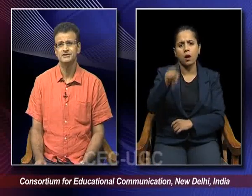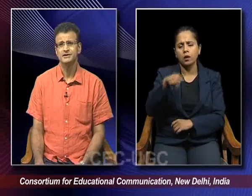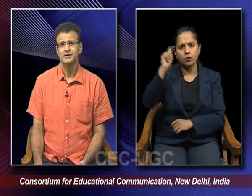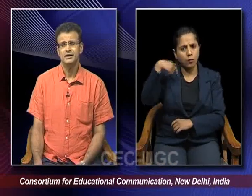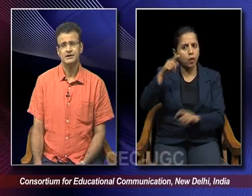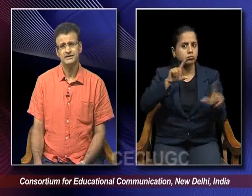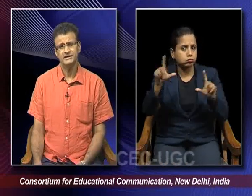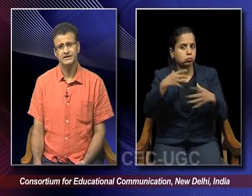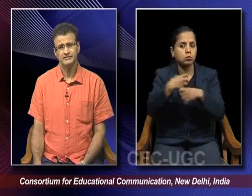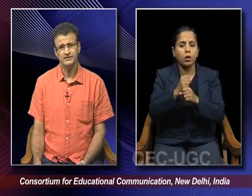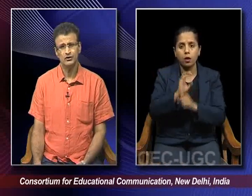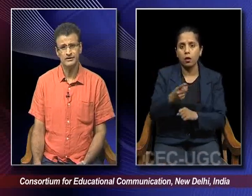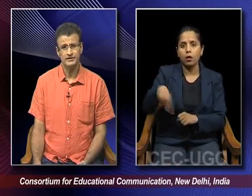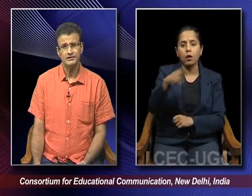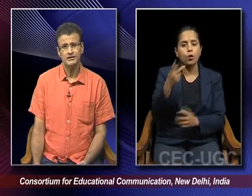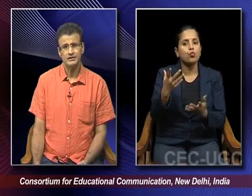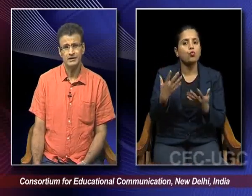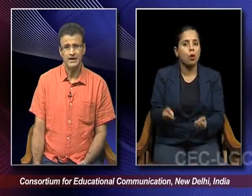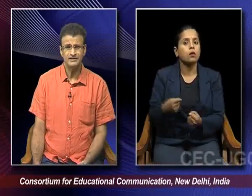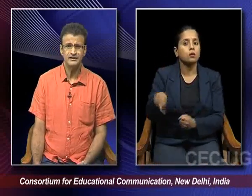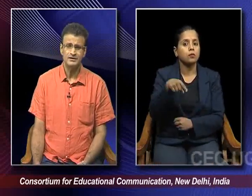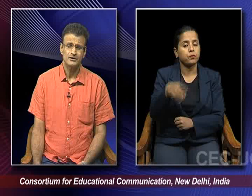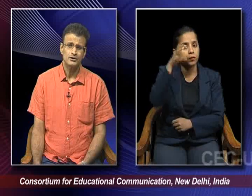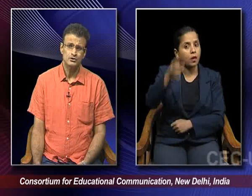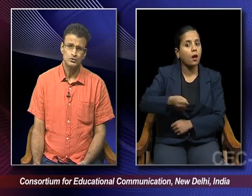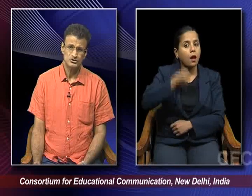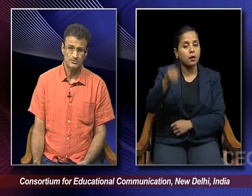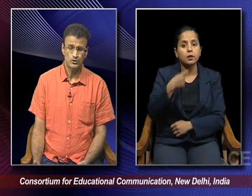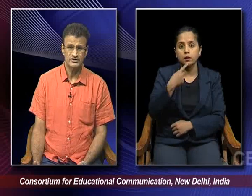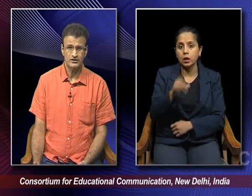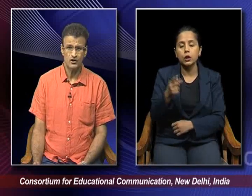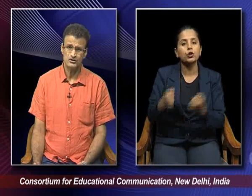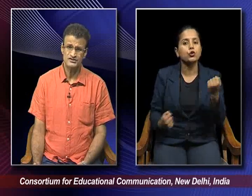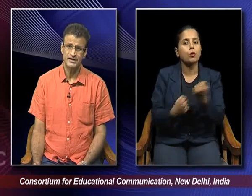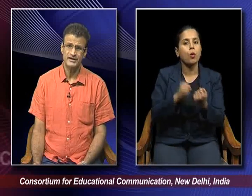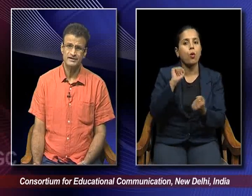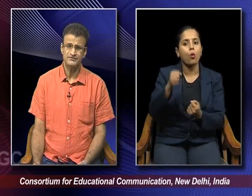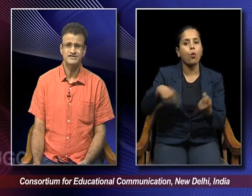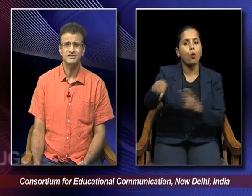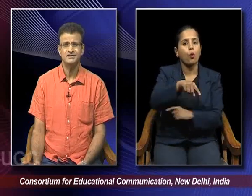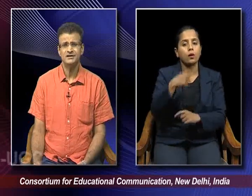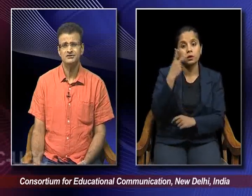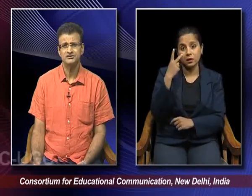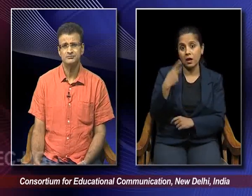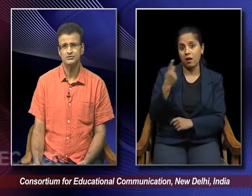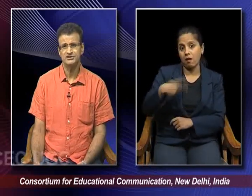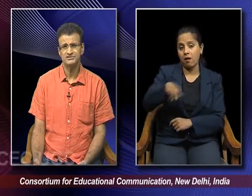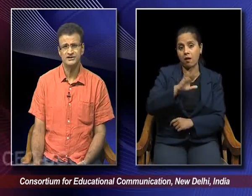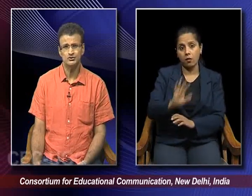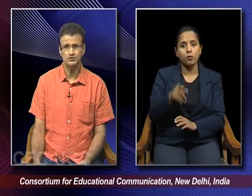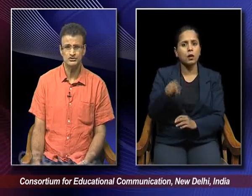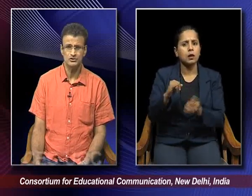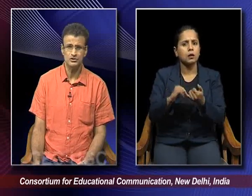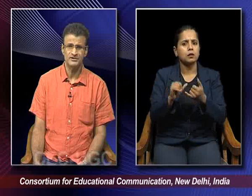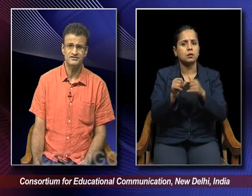filmmakers, they in a way wanted Gandhi to support their cause. And we see that how Satyamurthy tried